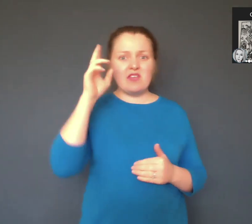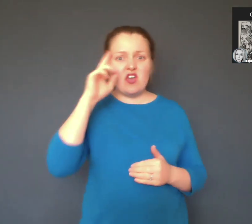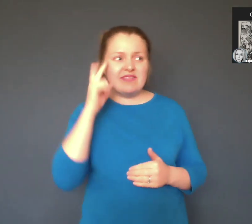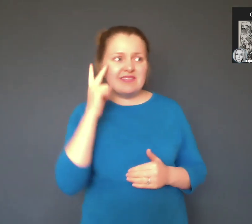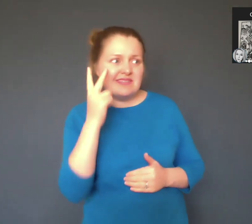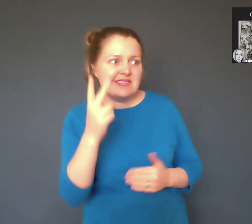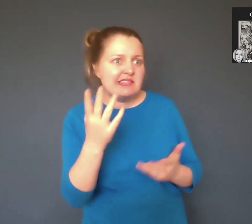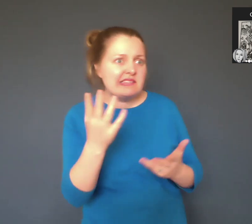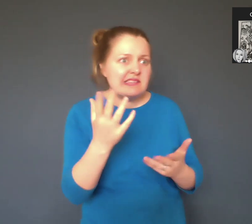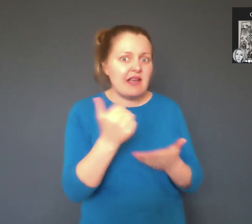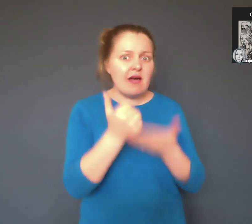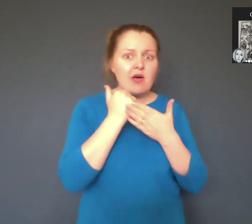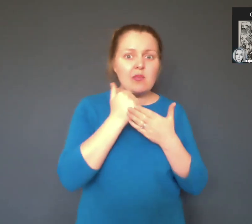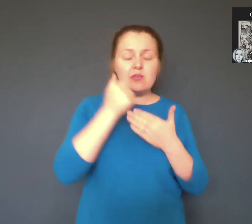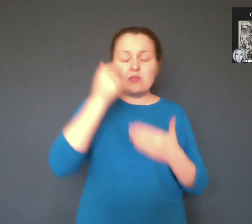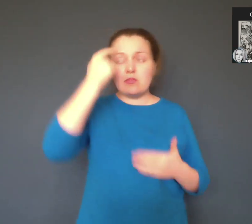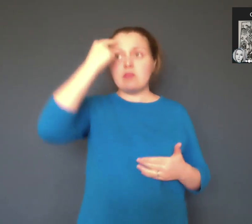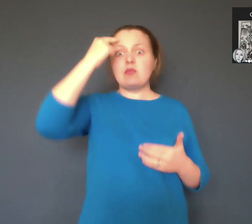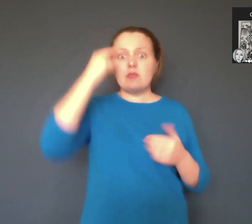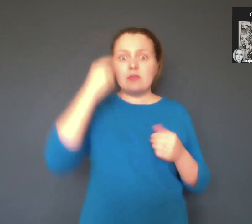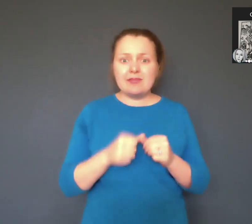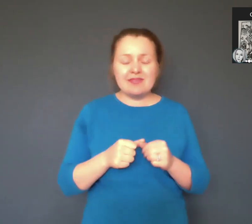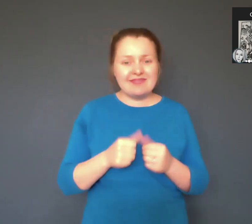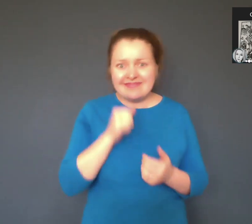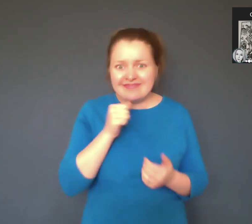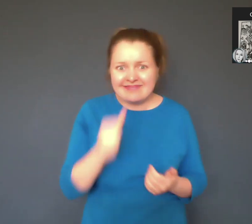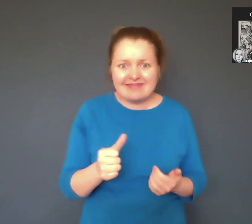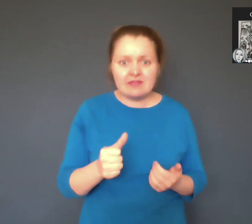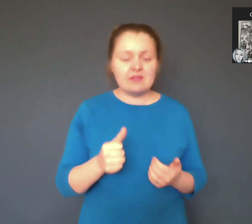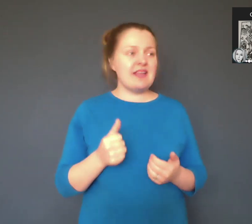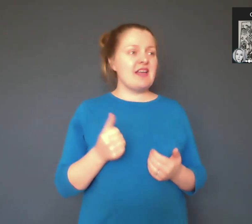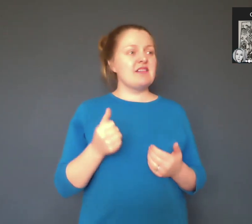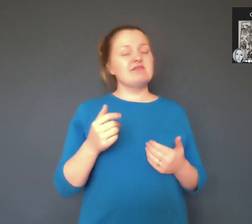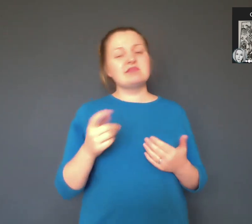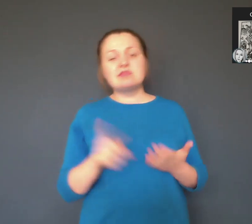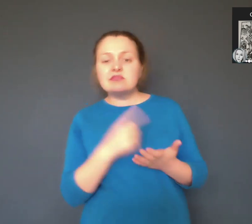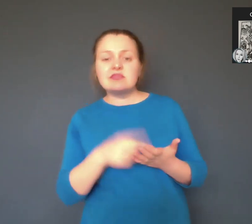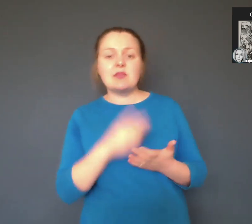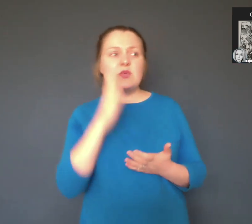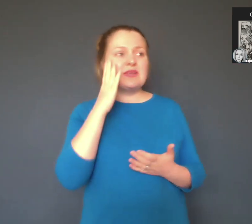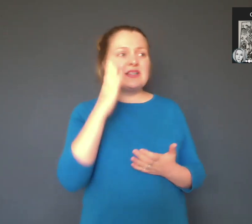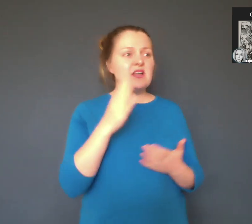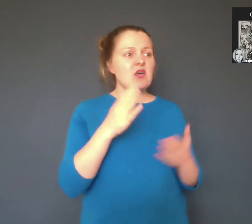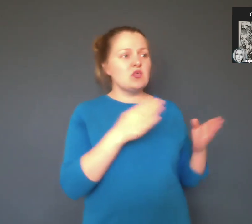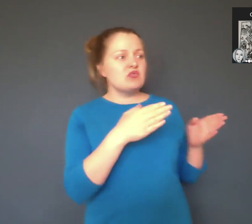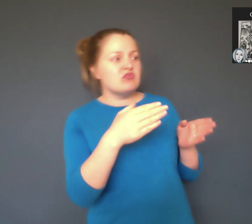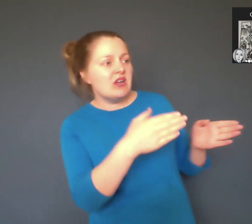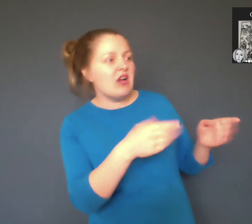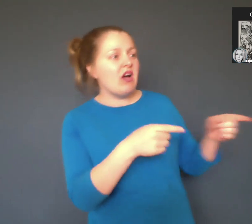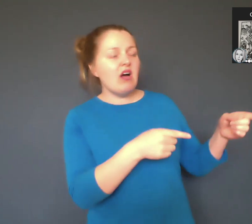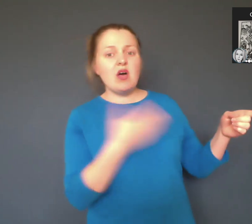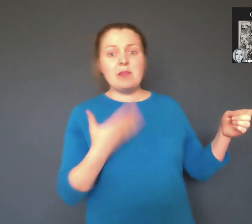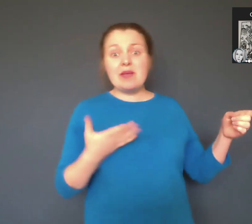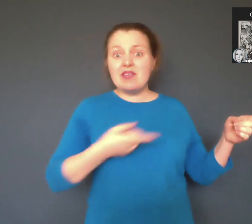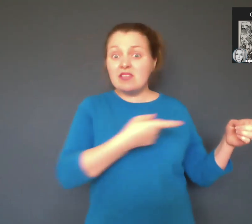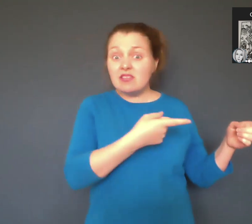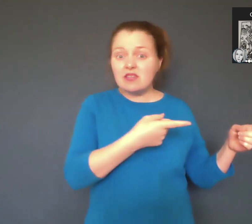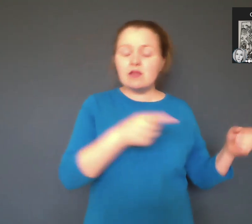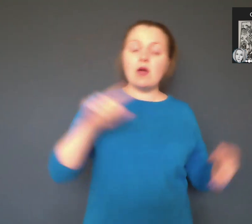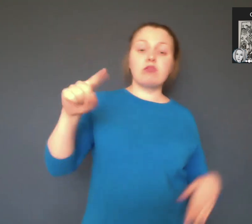say, "Maybe this is it," and they'd head off in one direction or another, only to find that the trail grew cold a few blocks